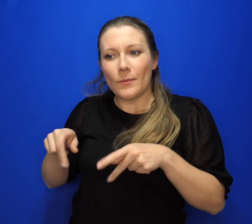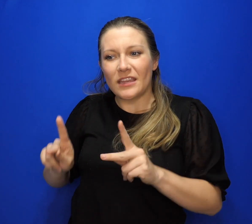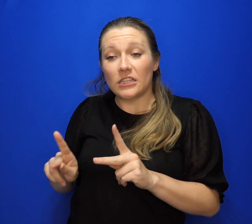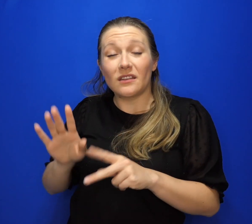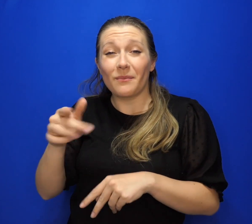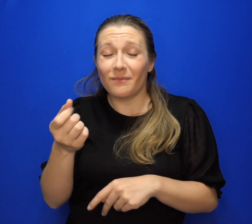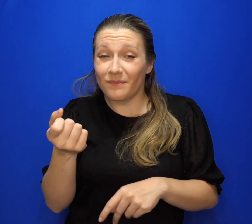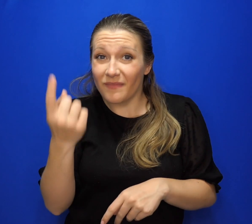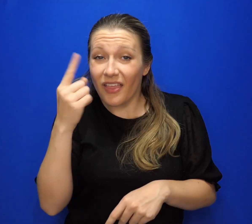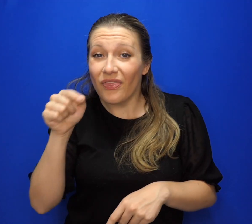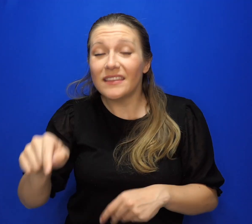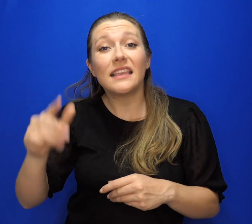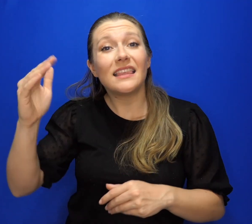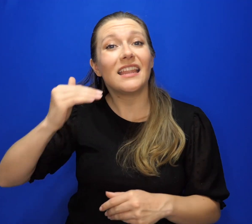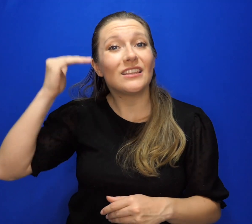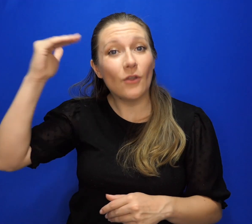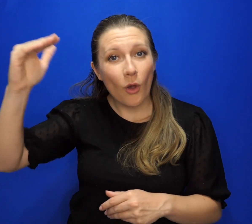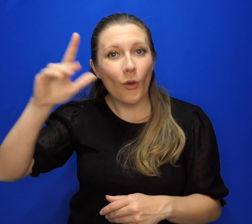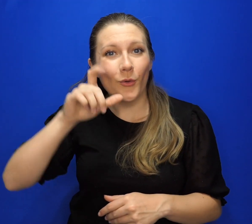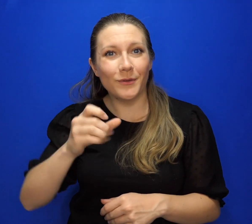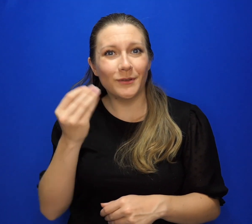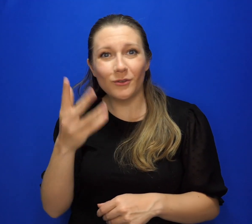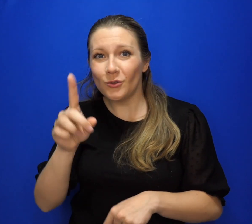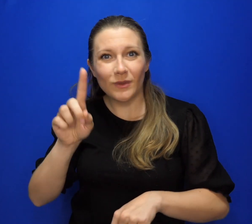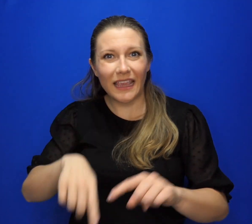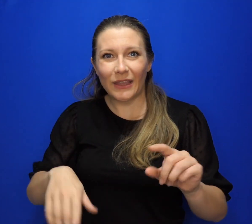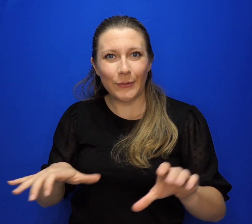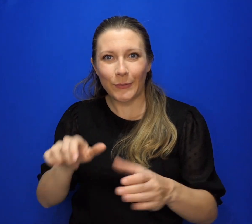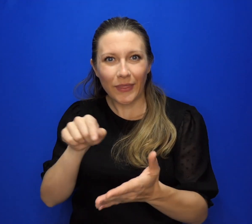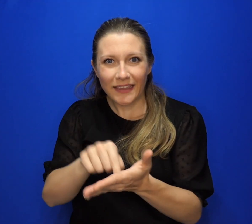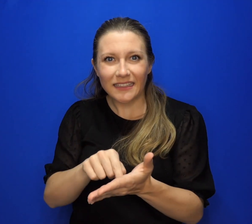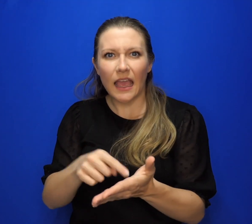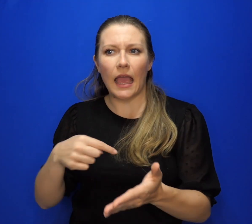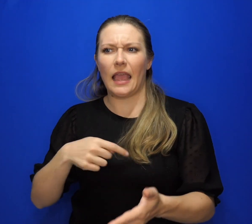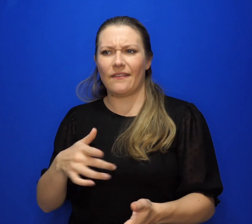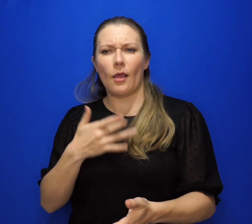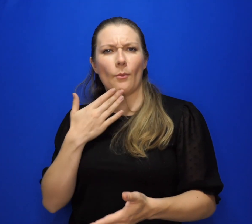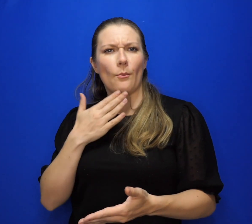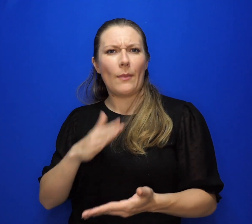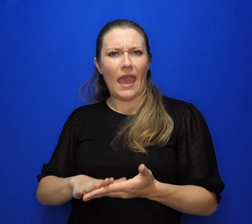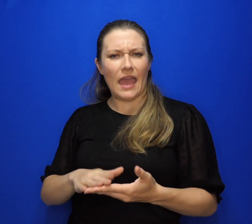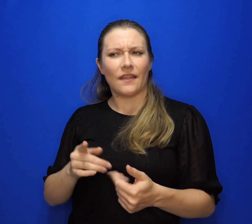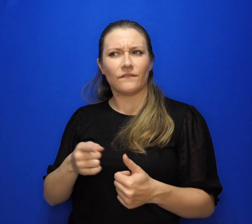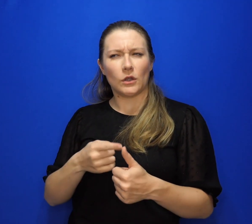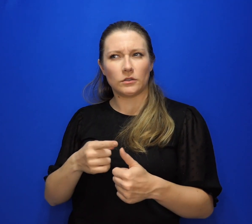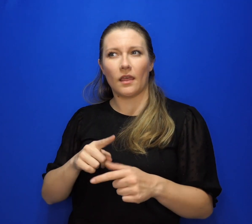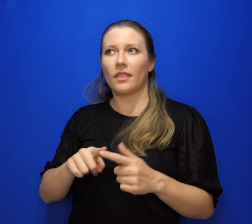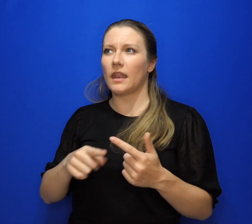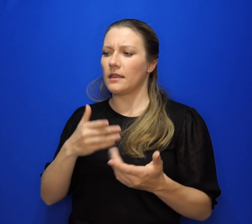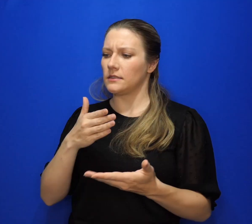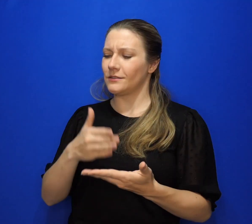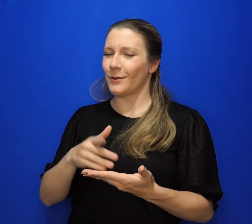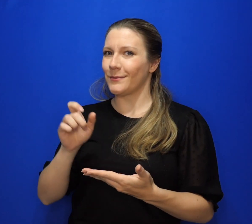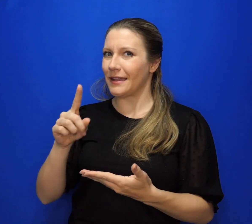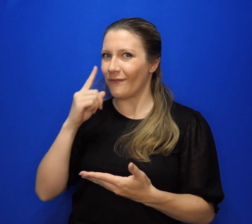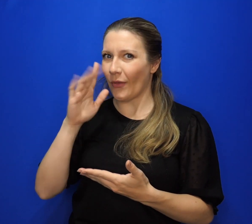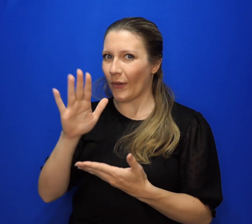told you can't do things. I felt bad at first, and then I stopped asking for their help. So to this day, they are